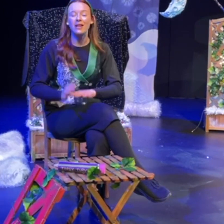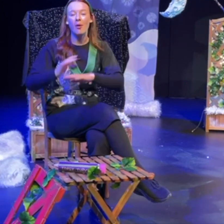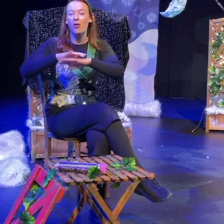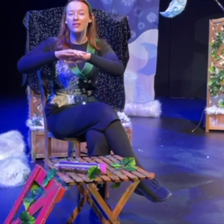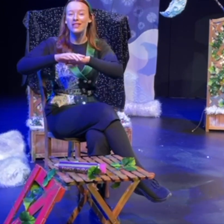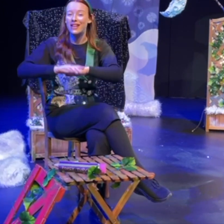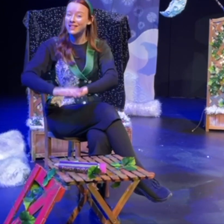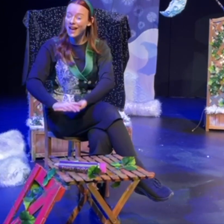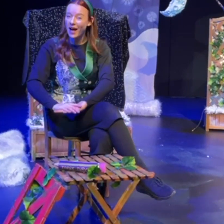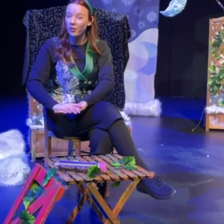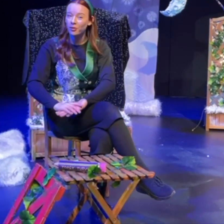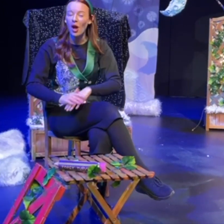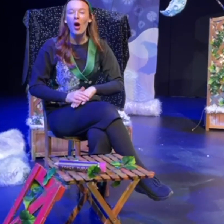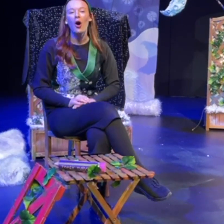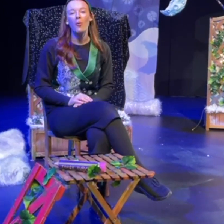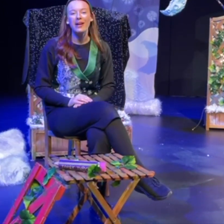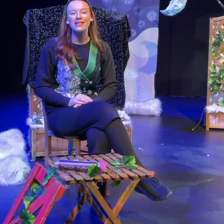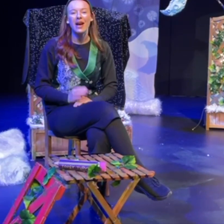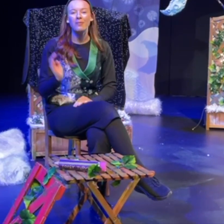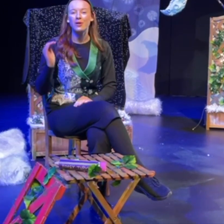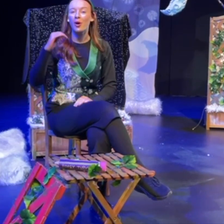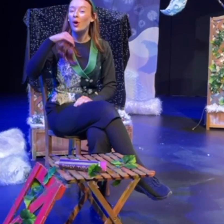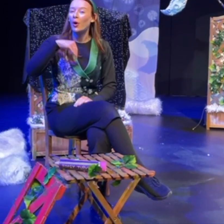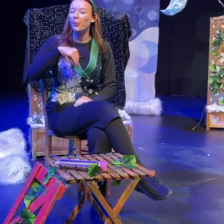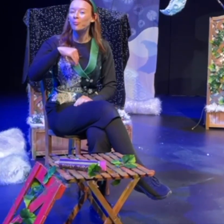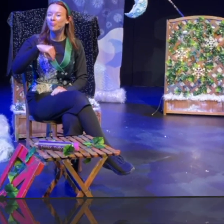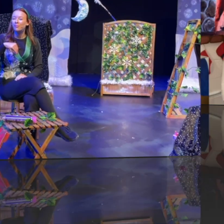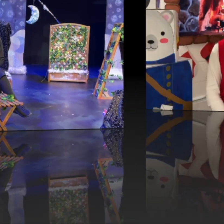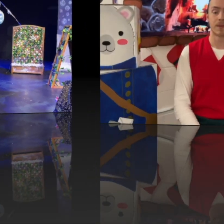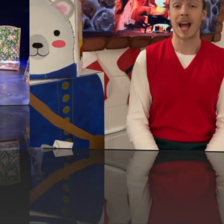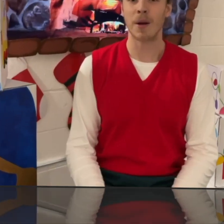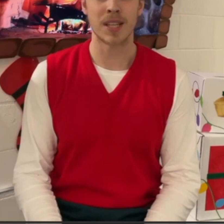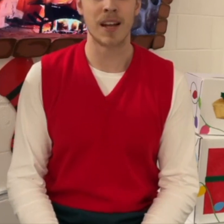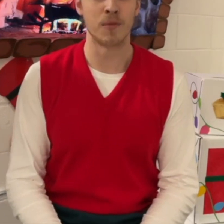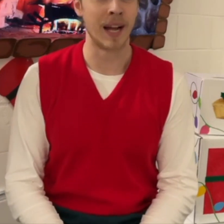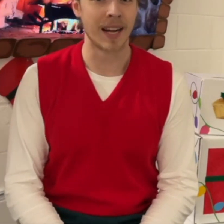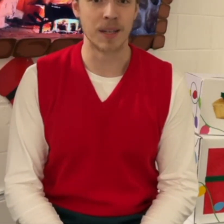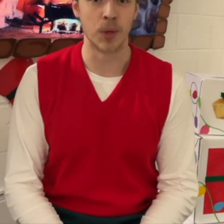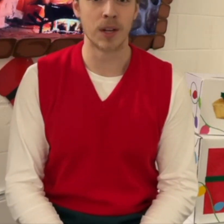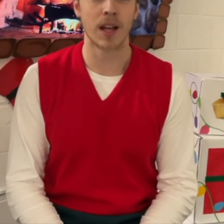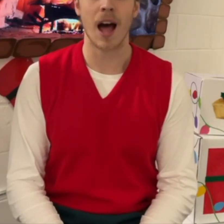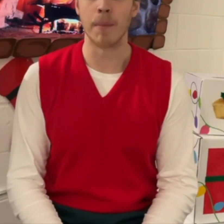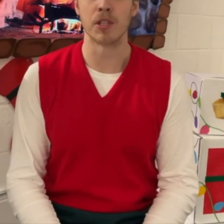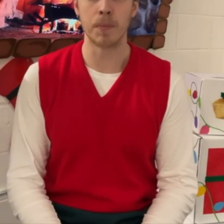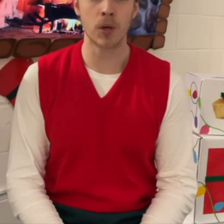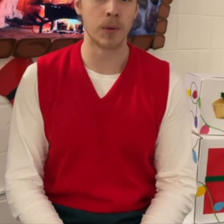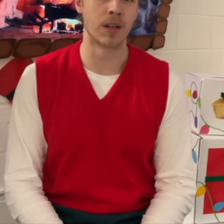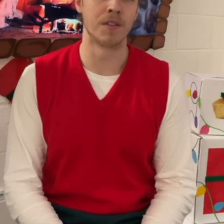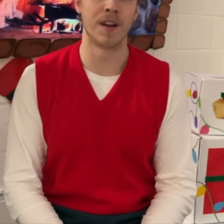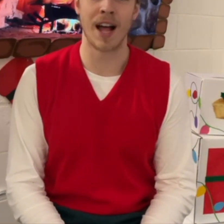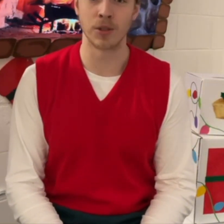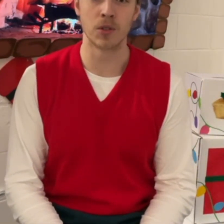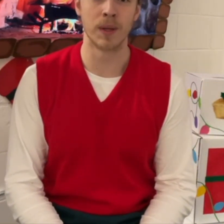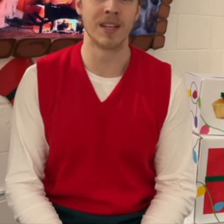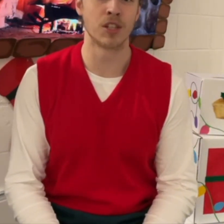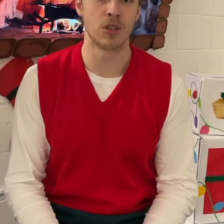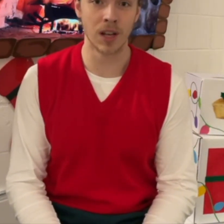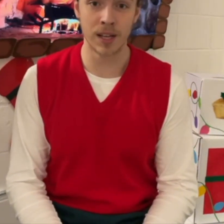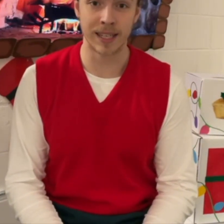all to sit down, or when it's time to go home. Outside of my acting work, I'm a support worker for adults with additional learning